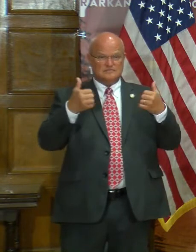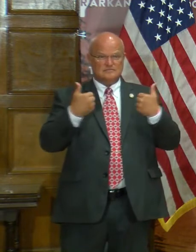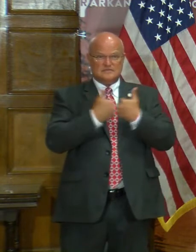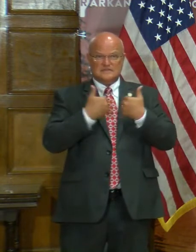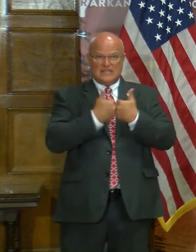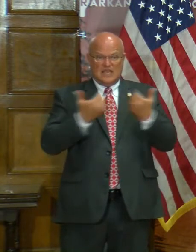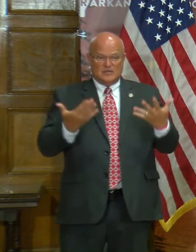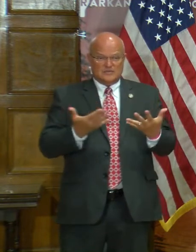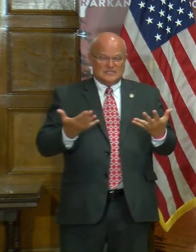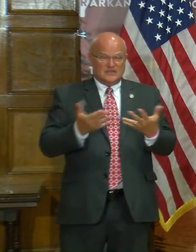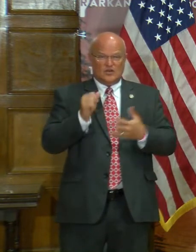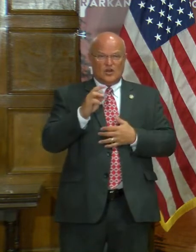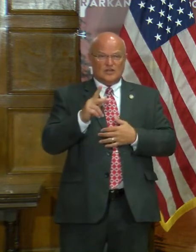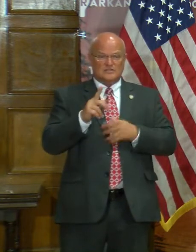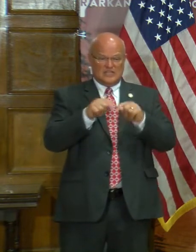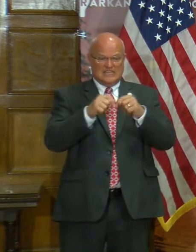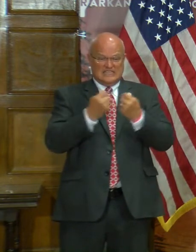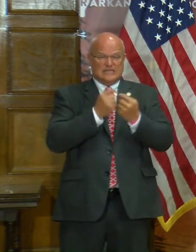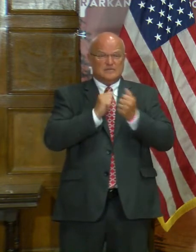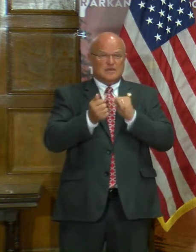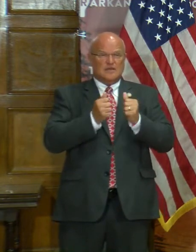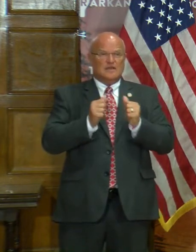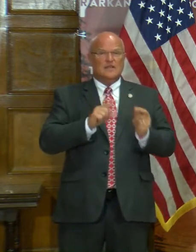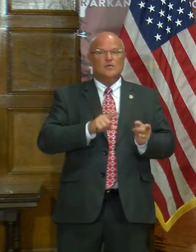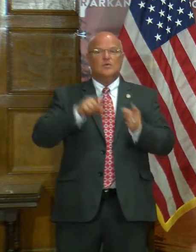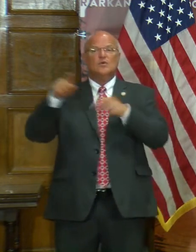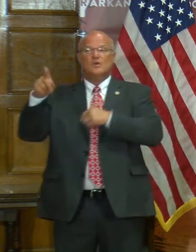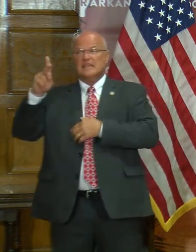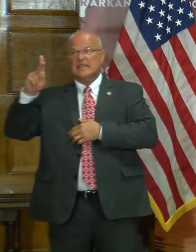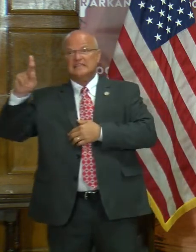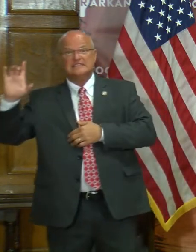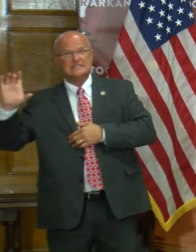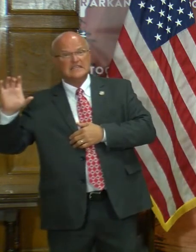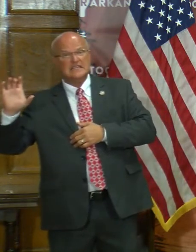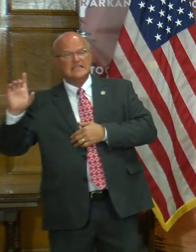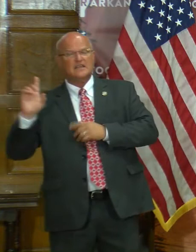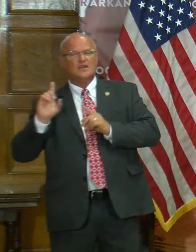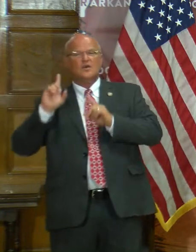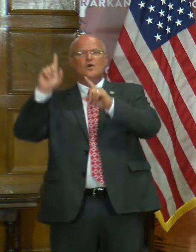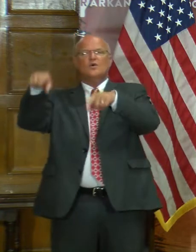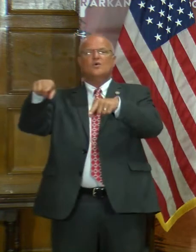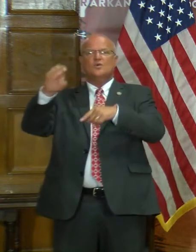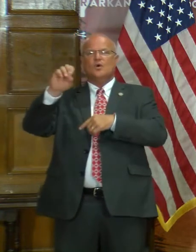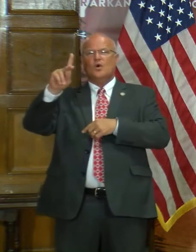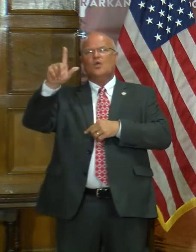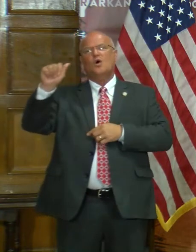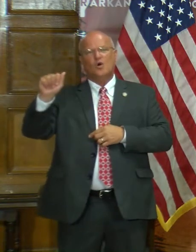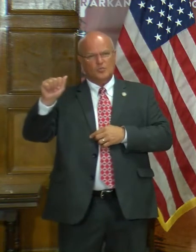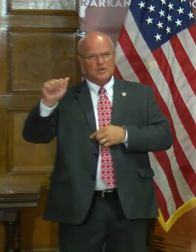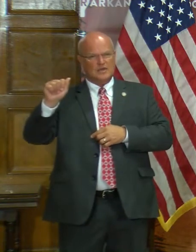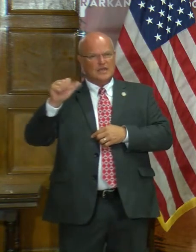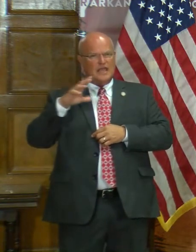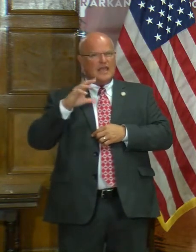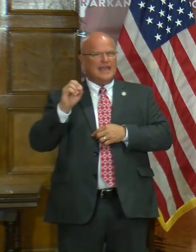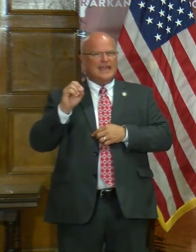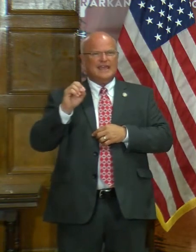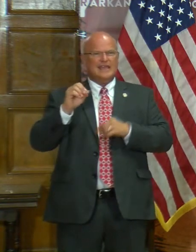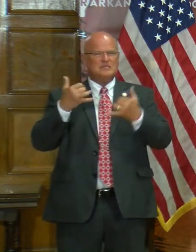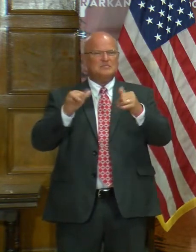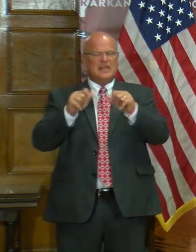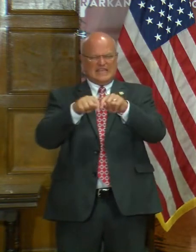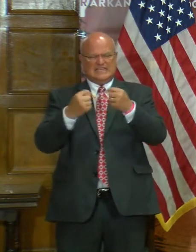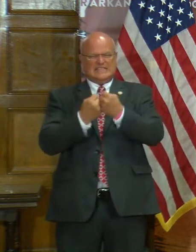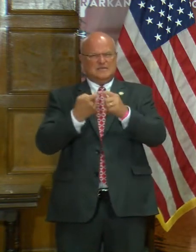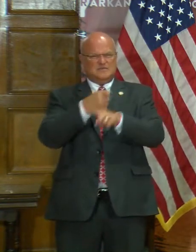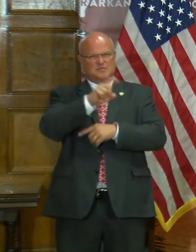in terms of team competition, they were going to Kansas City. They were going to Oklahoma and playing